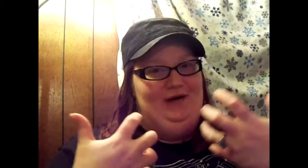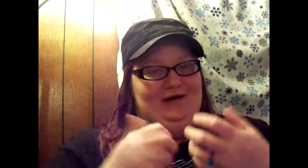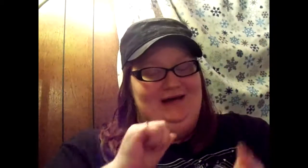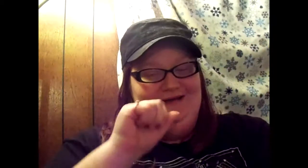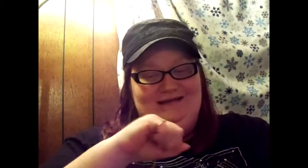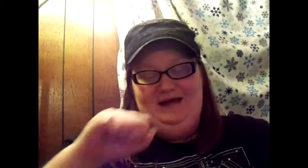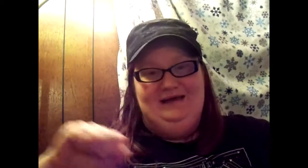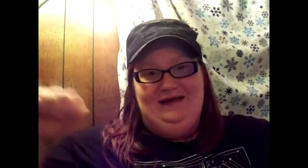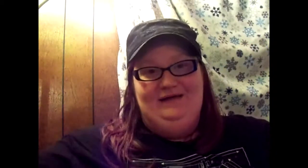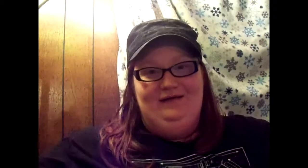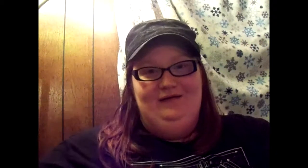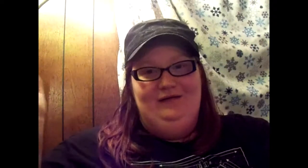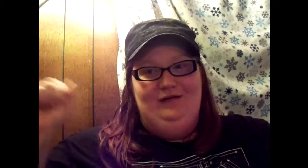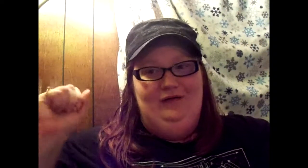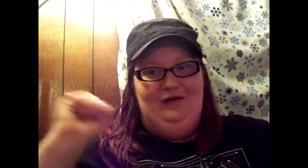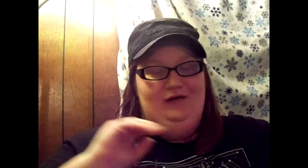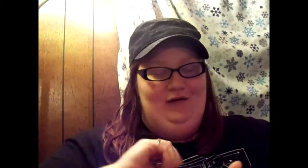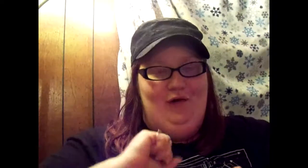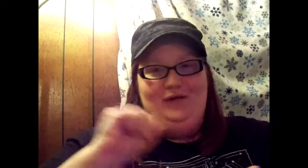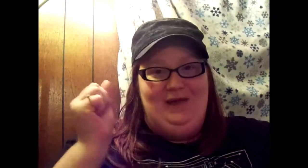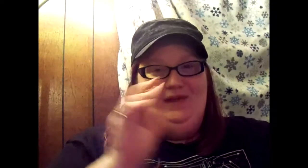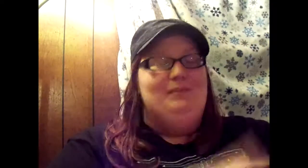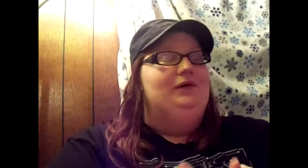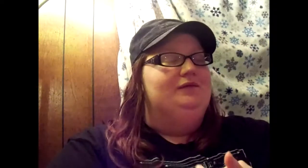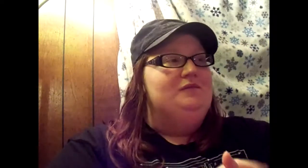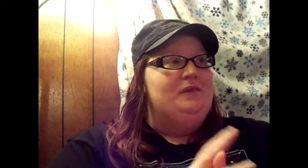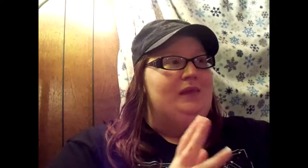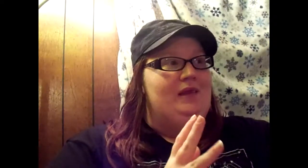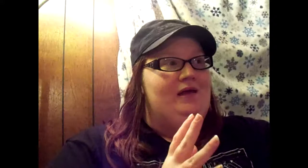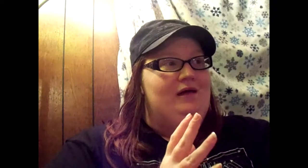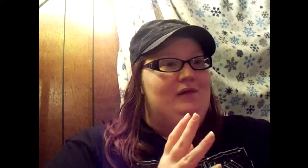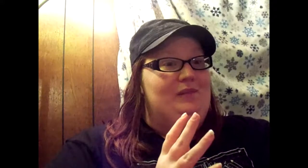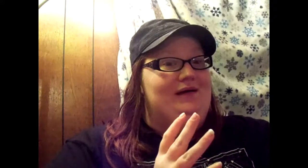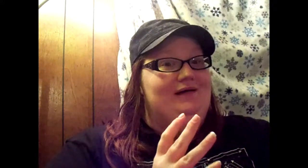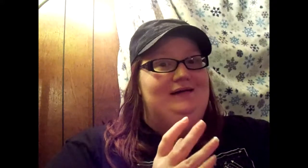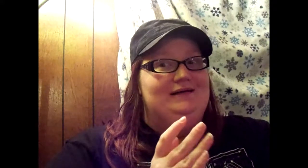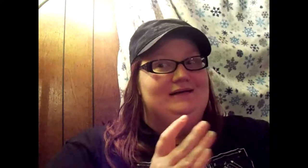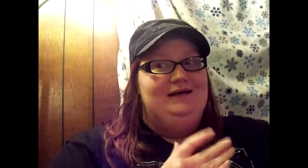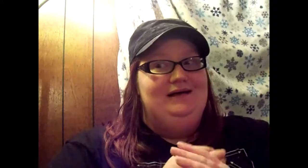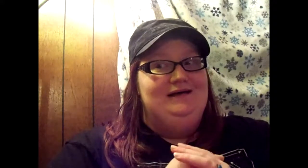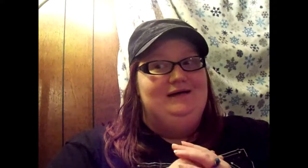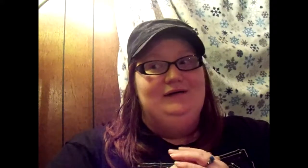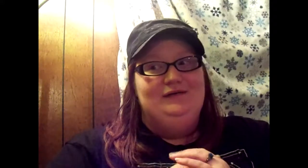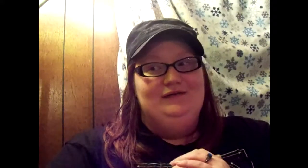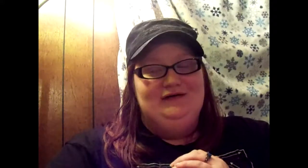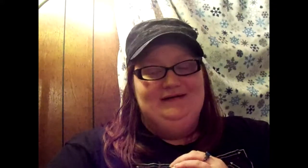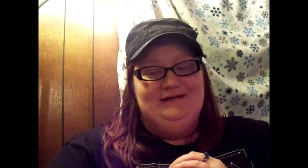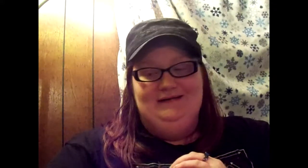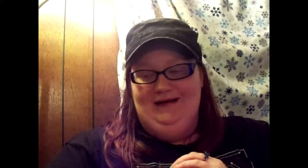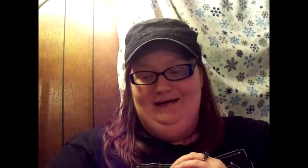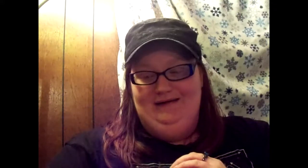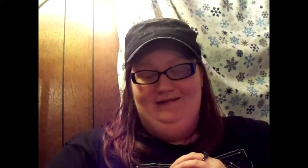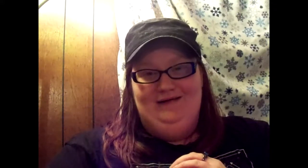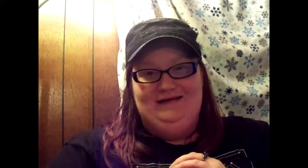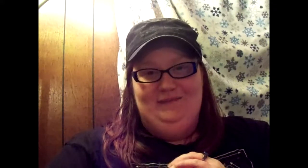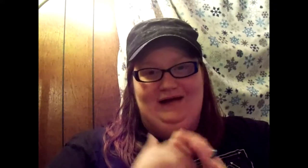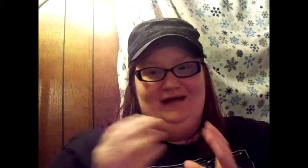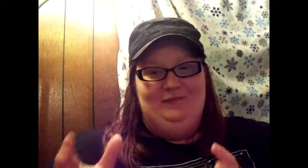we're kind of signed in, okay people. But this kid who was just standing there next to me, I kind of moved